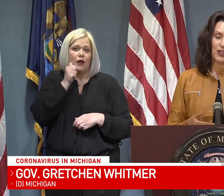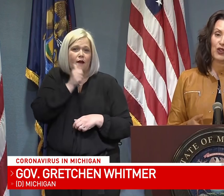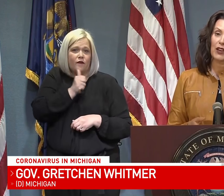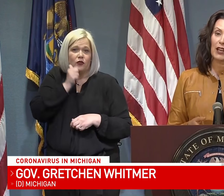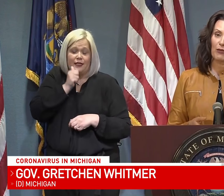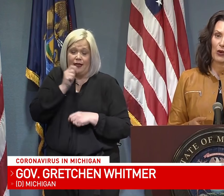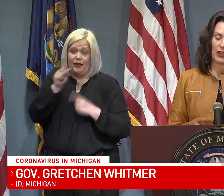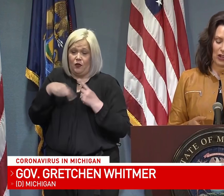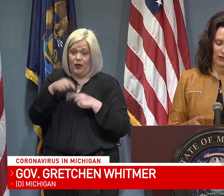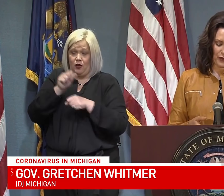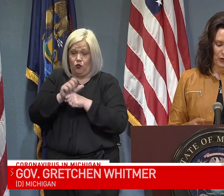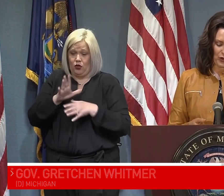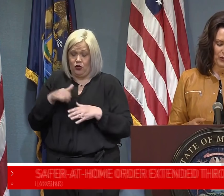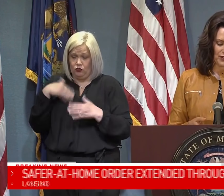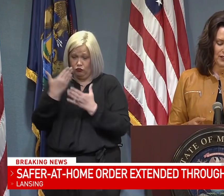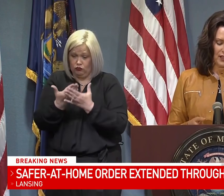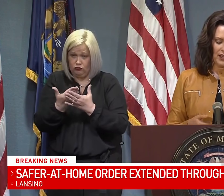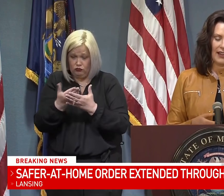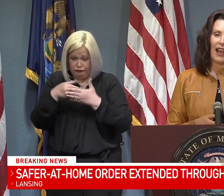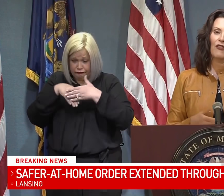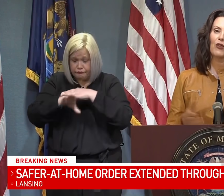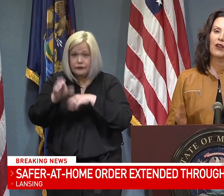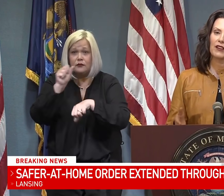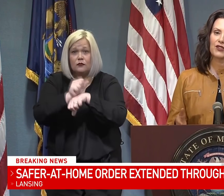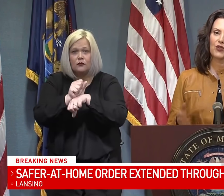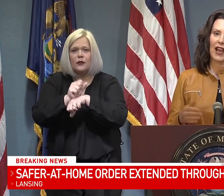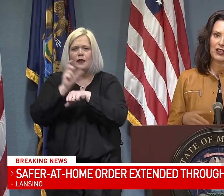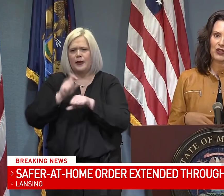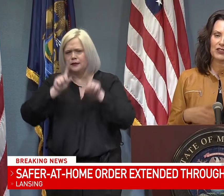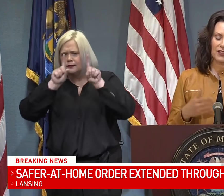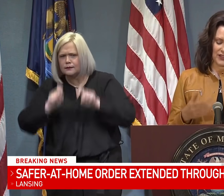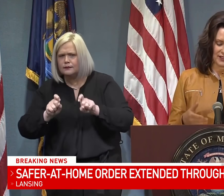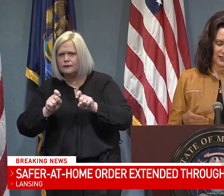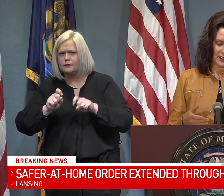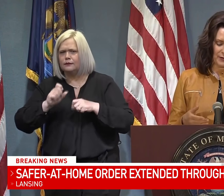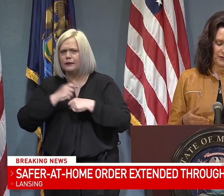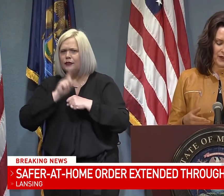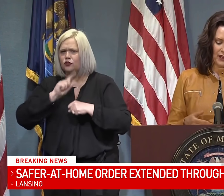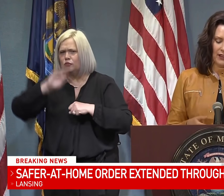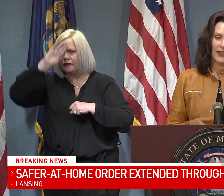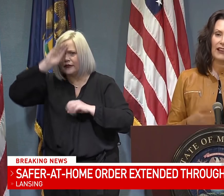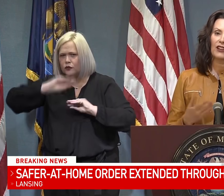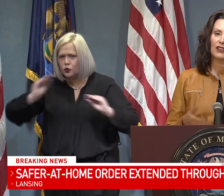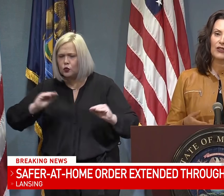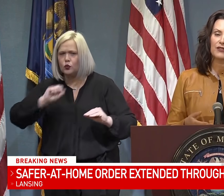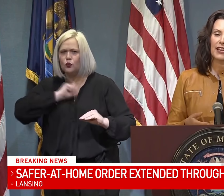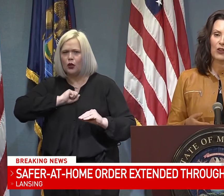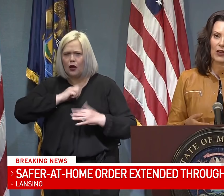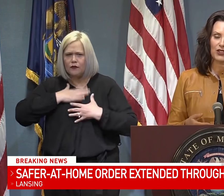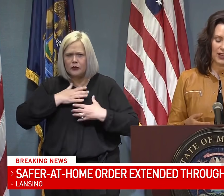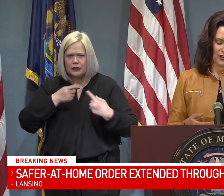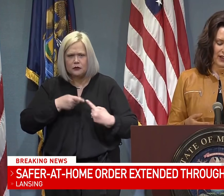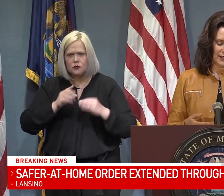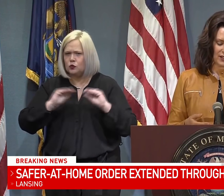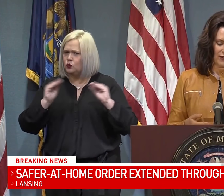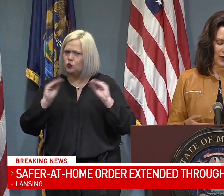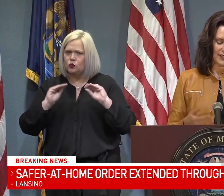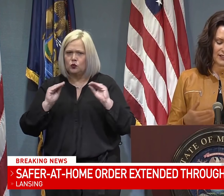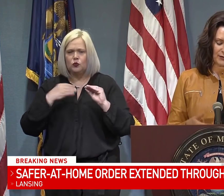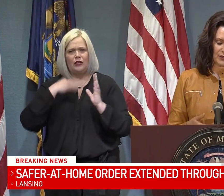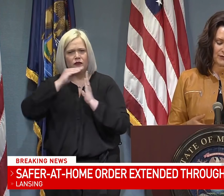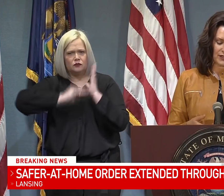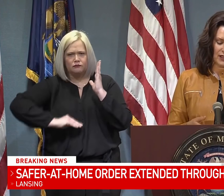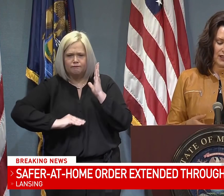entry screening protocol for workers and everyone else who enters the facility. That includes a questionnaire that is